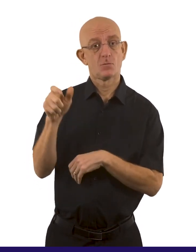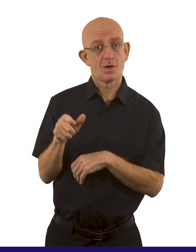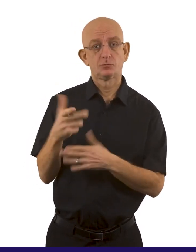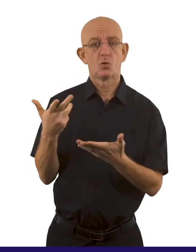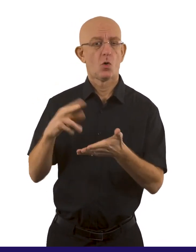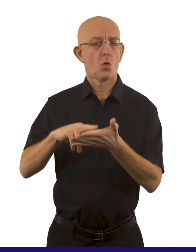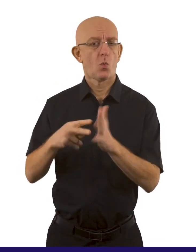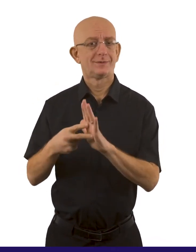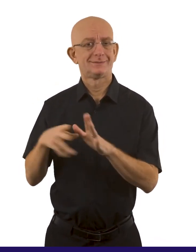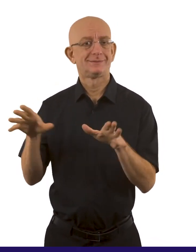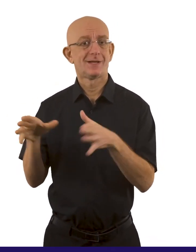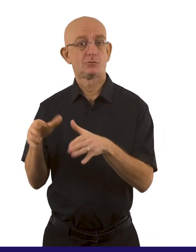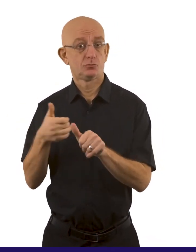advocate or organization.